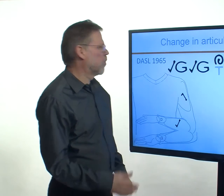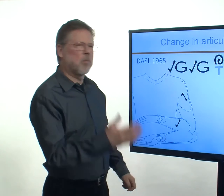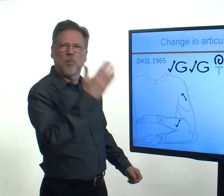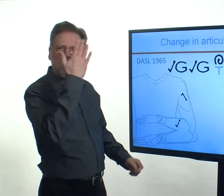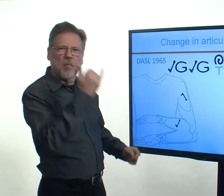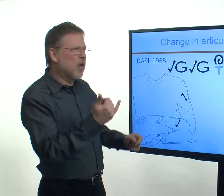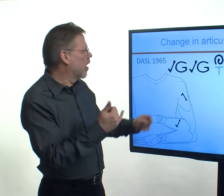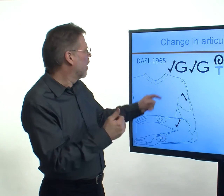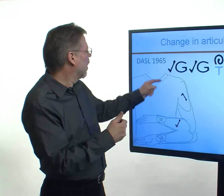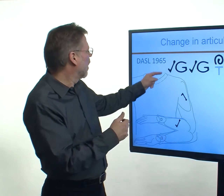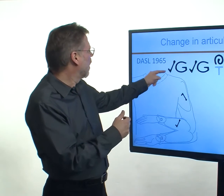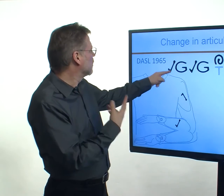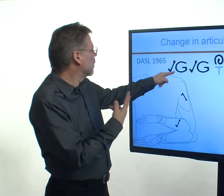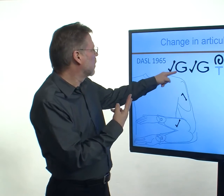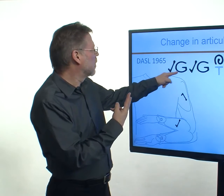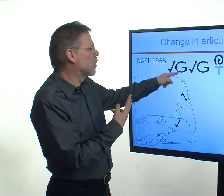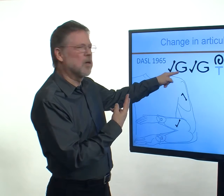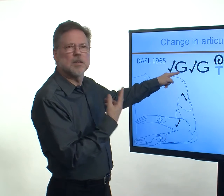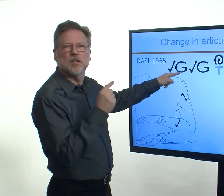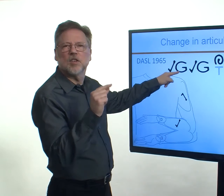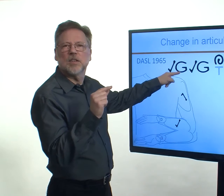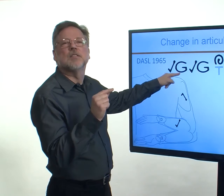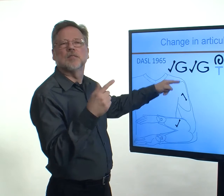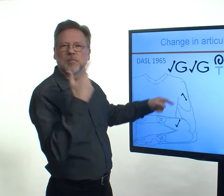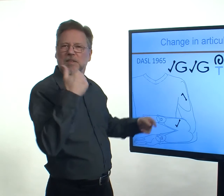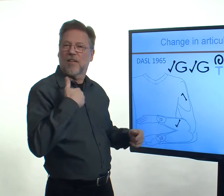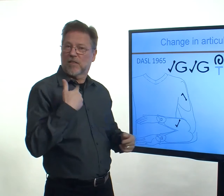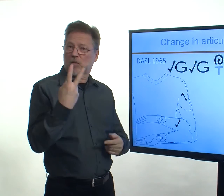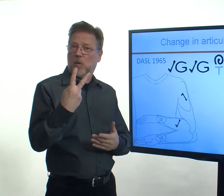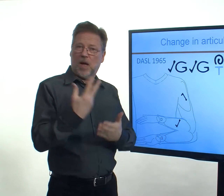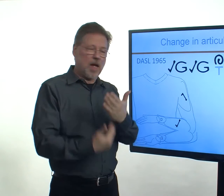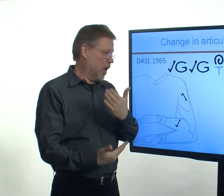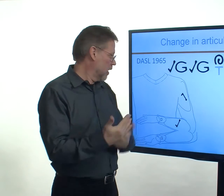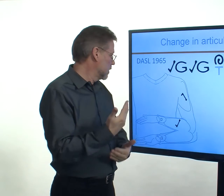There are two hand-shaped symbols because the sign is two-handed.